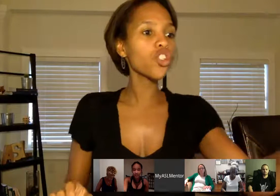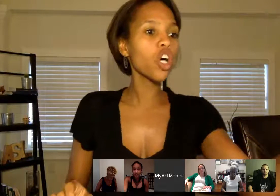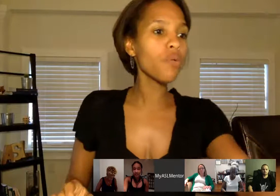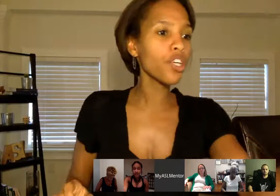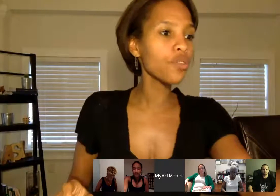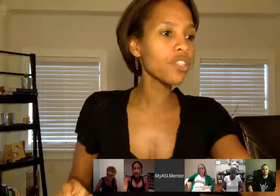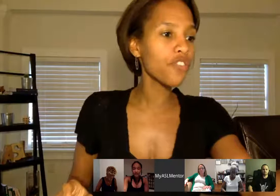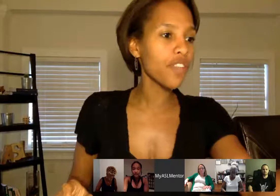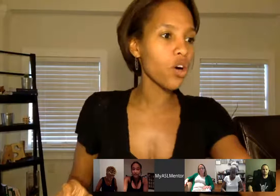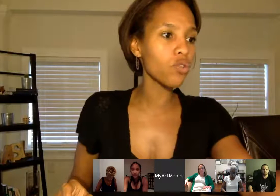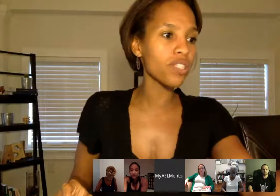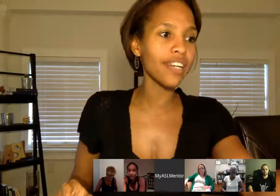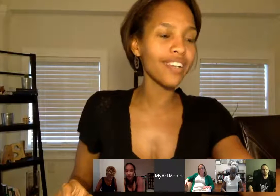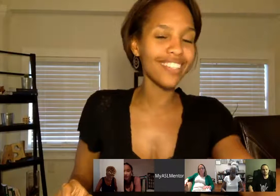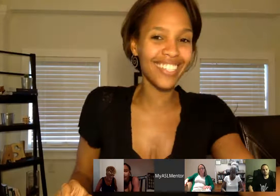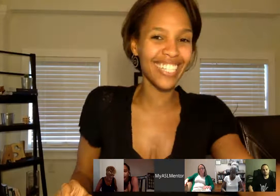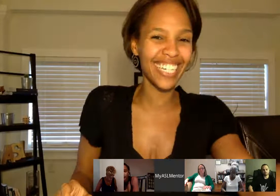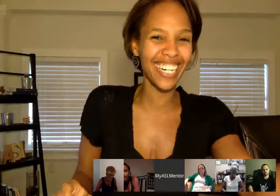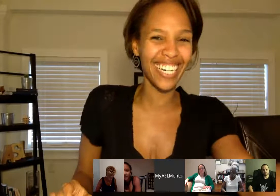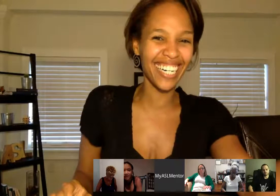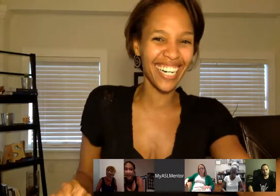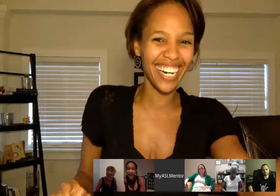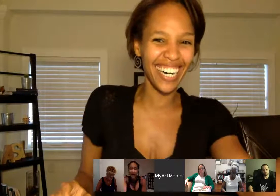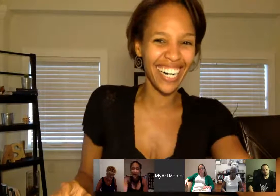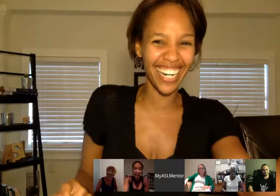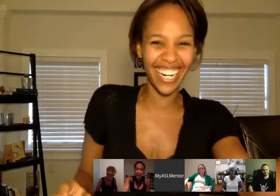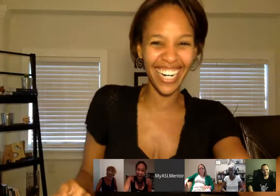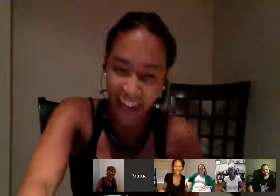So show me what you did for that whole sentence.